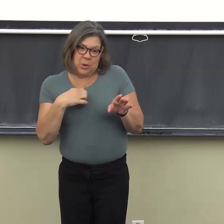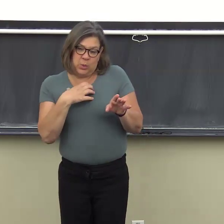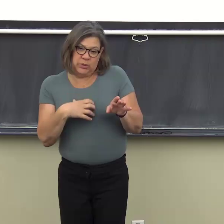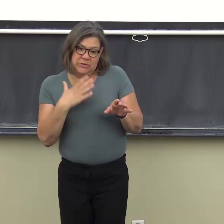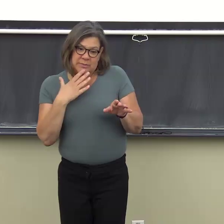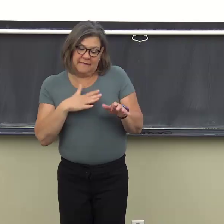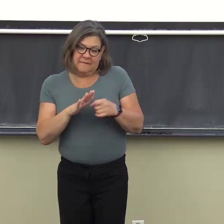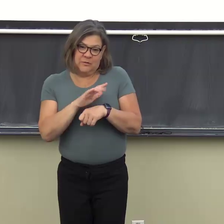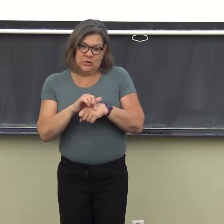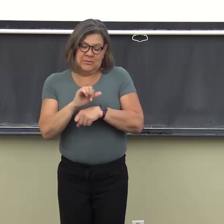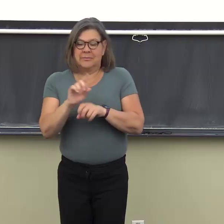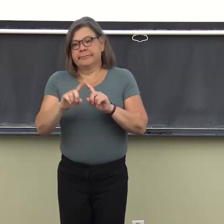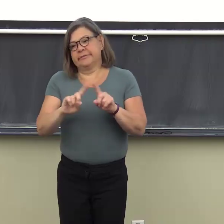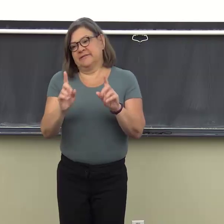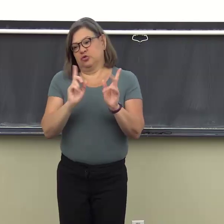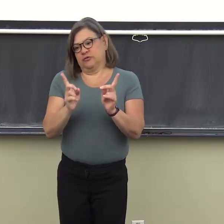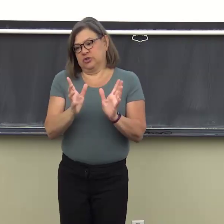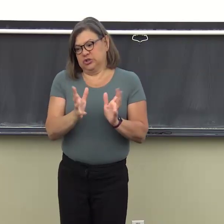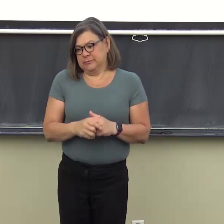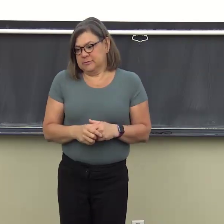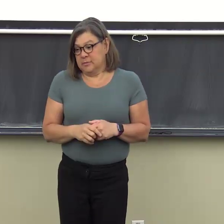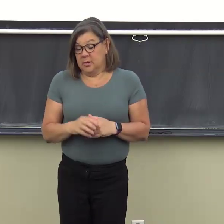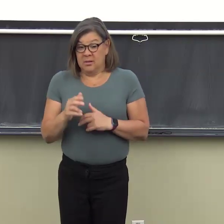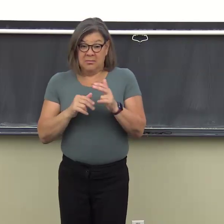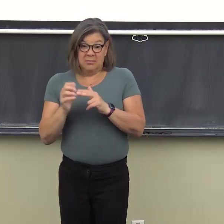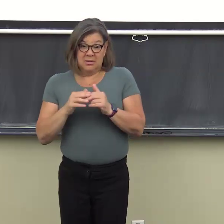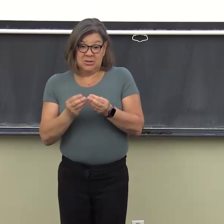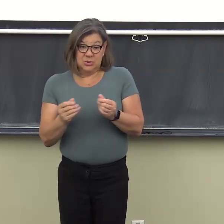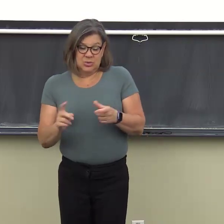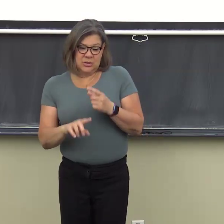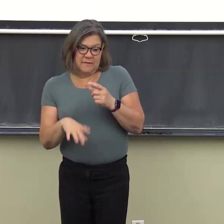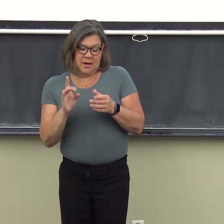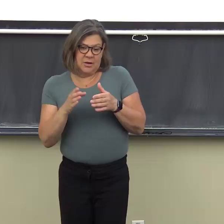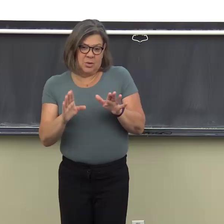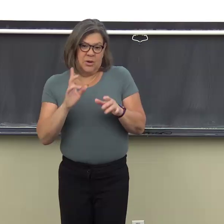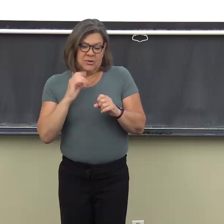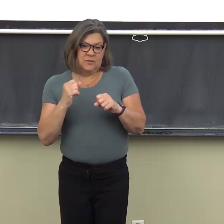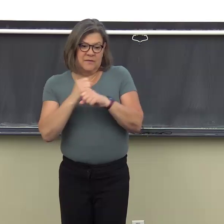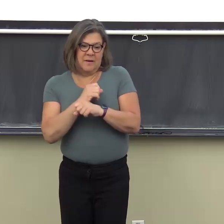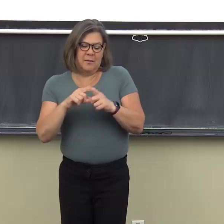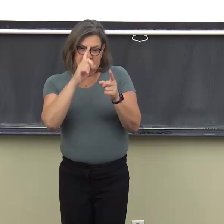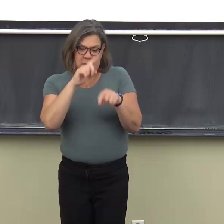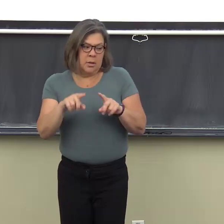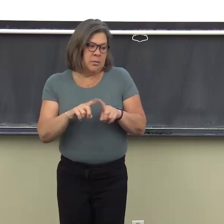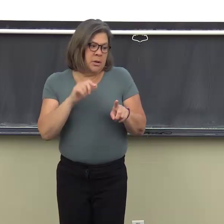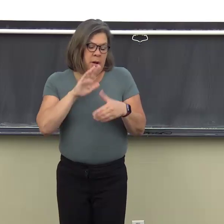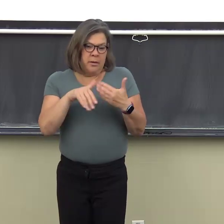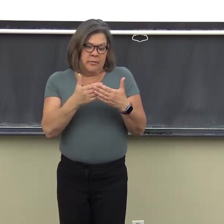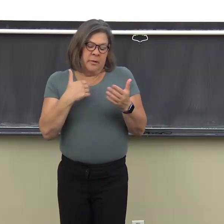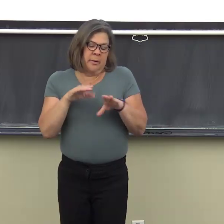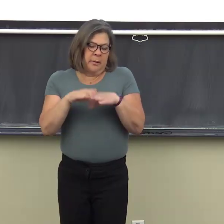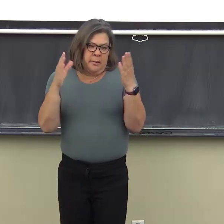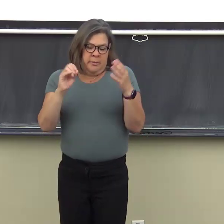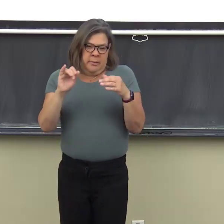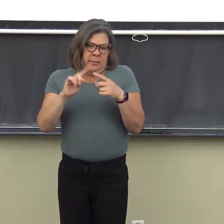job. That's a whole other conversation, but just building solutions and finding a way to fight, I agree with, but not everybody are open source